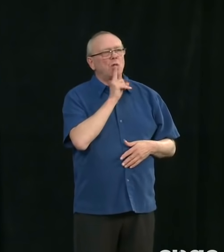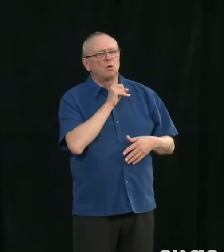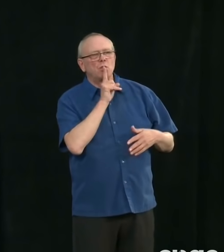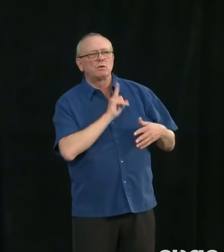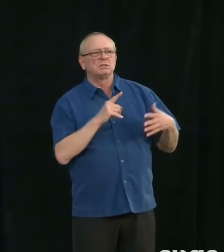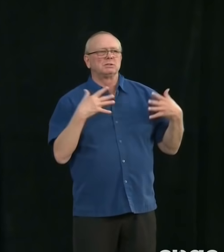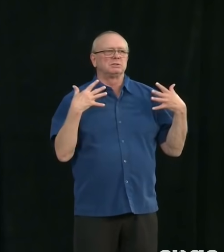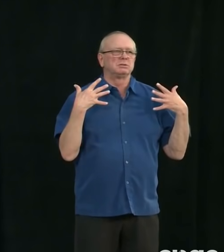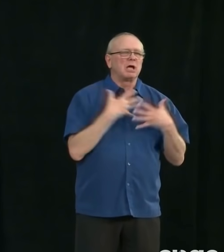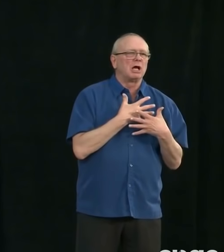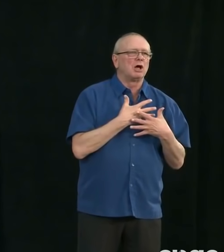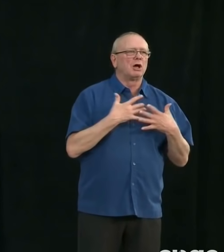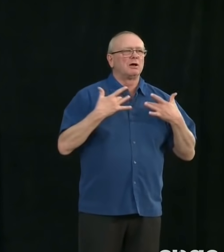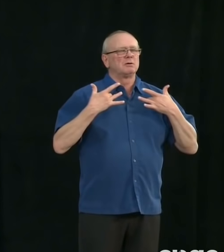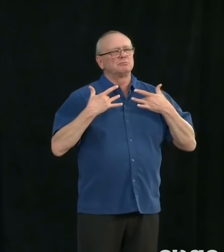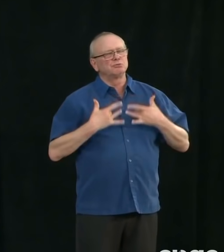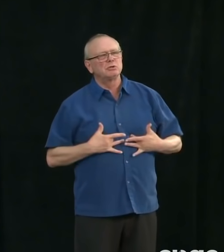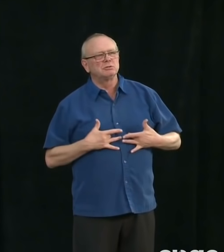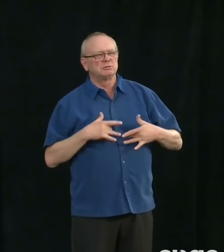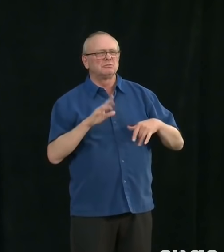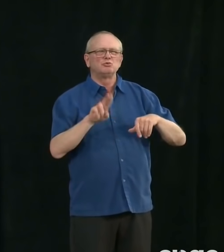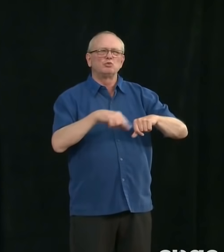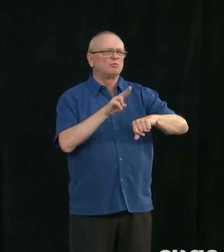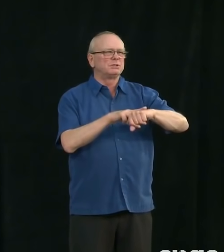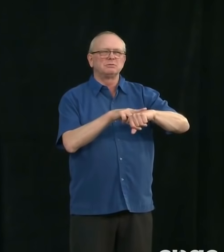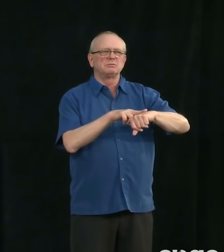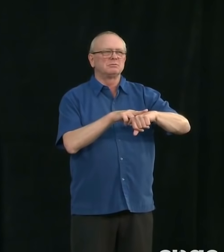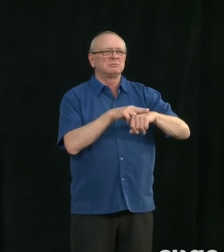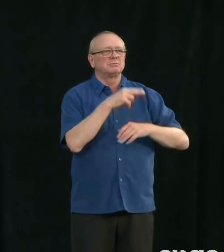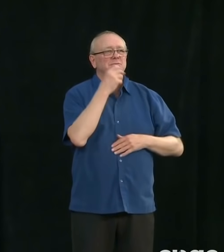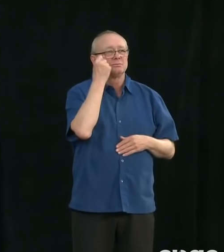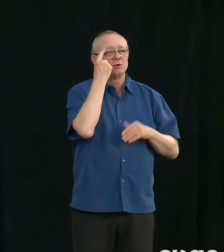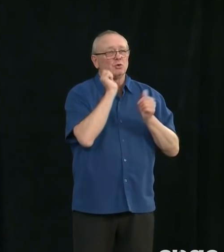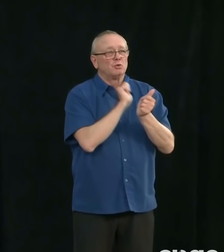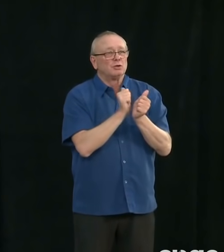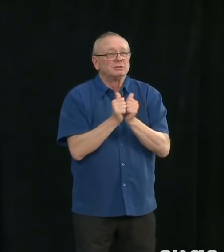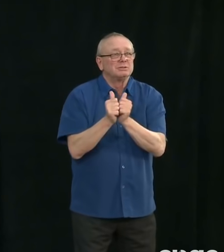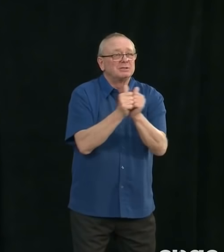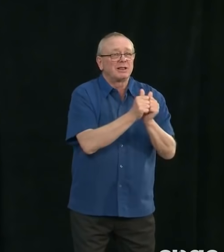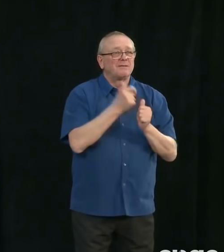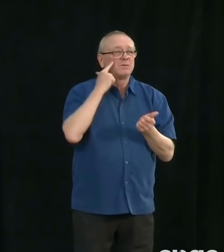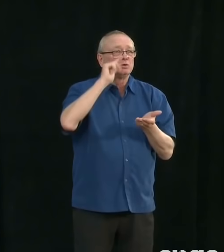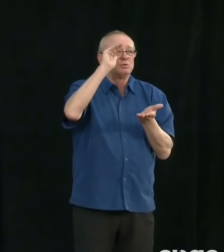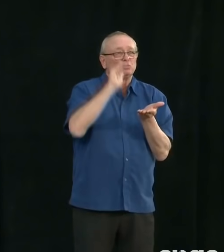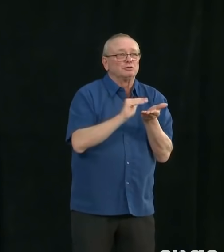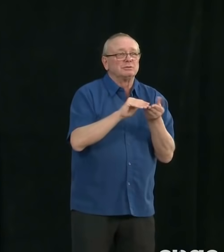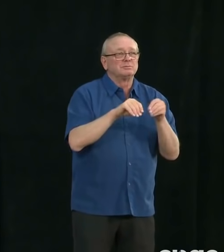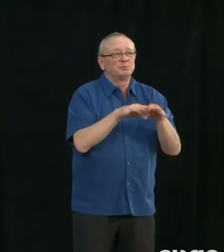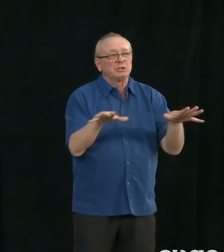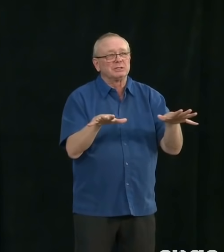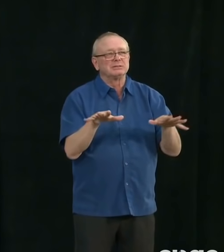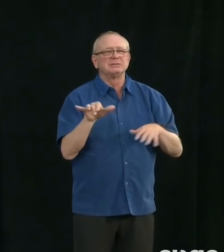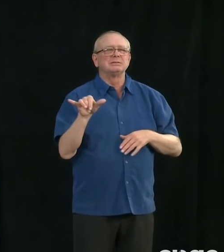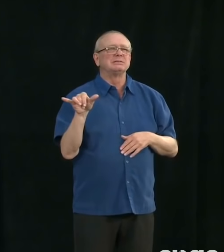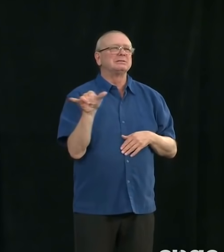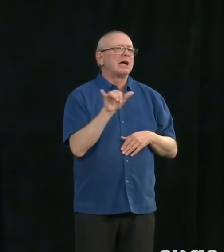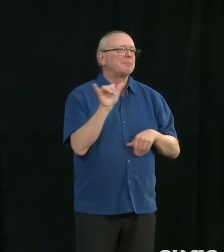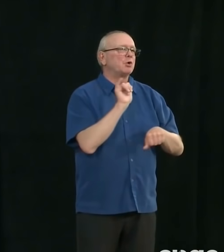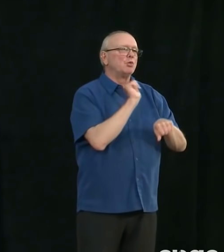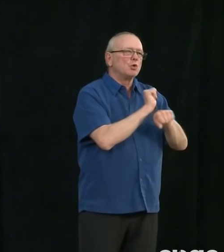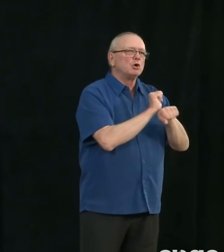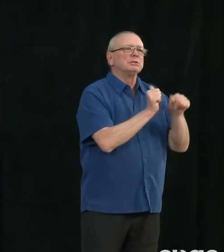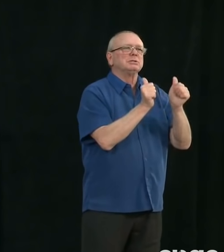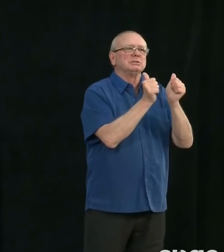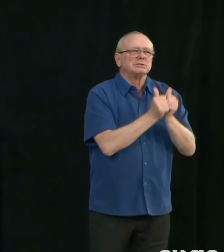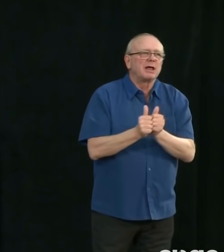of COVID-19, we must also work together to support good mental health. A crucial part of this work is to be honest